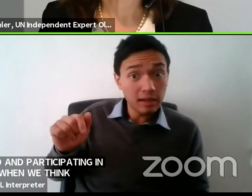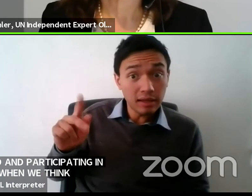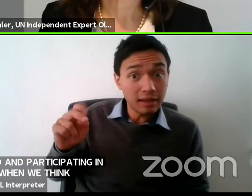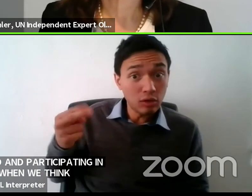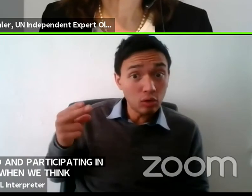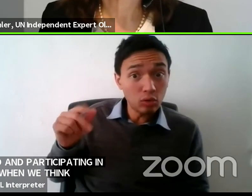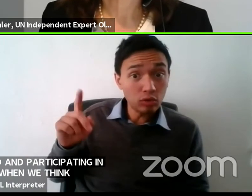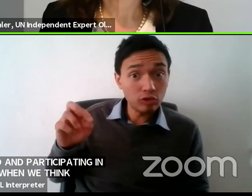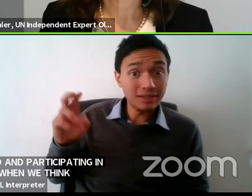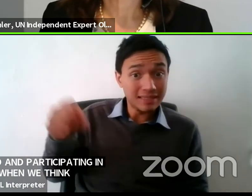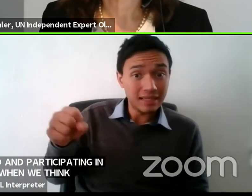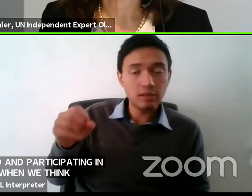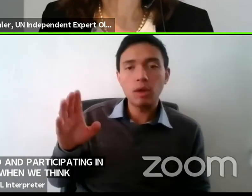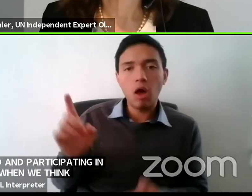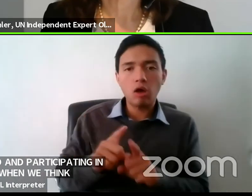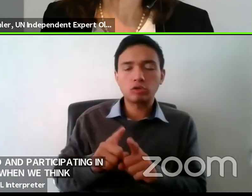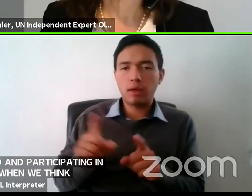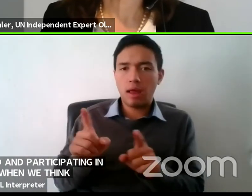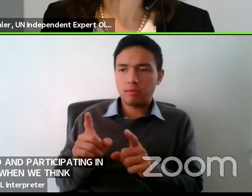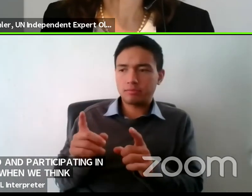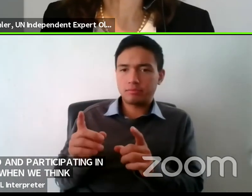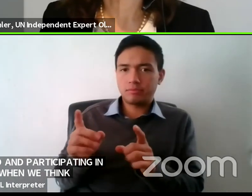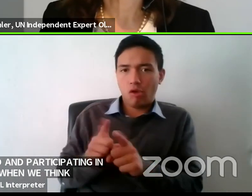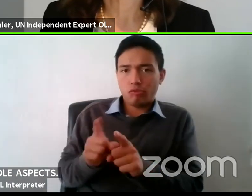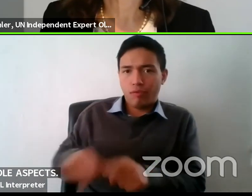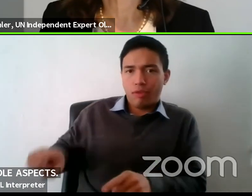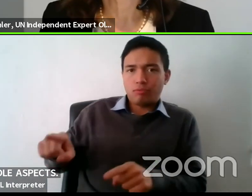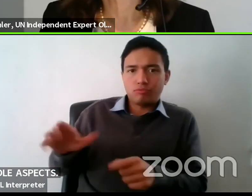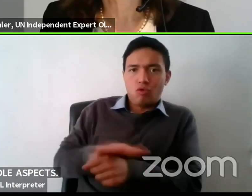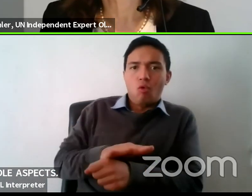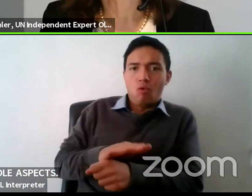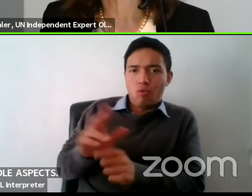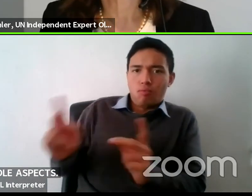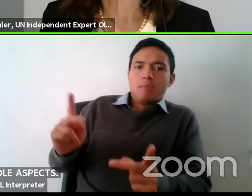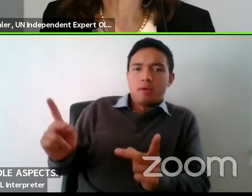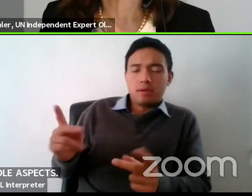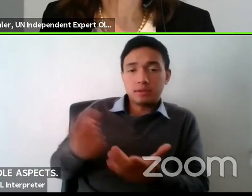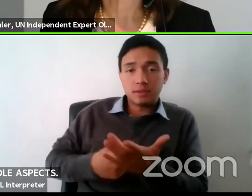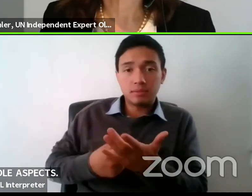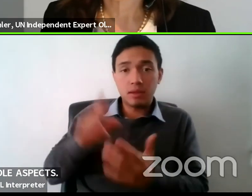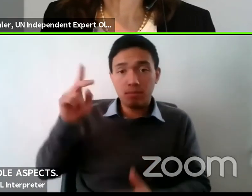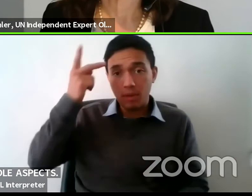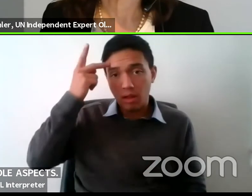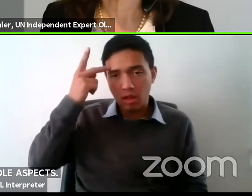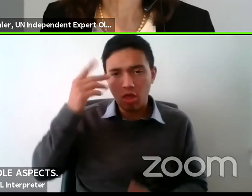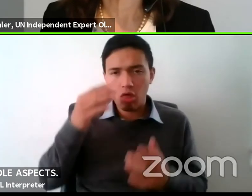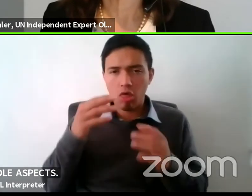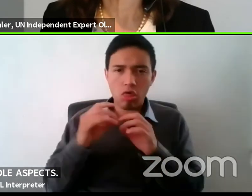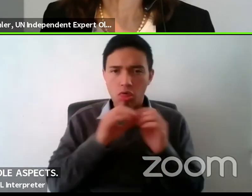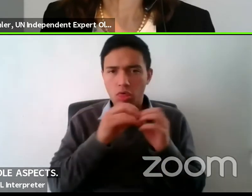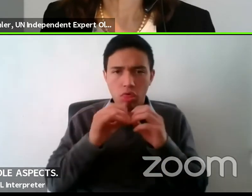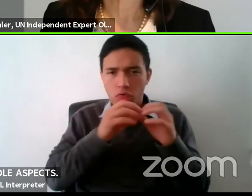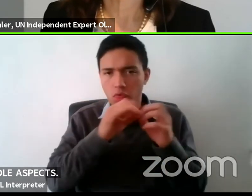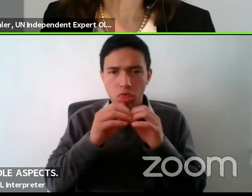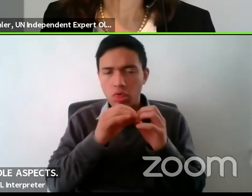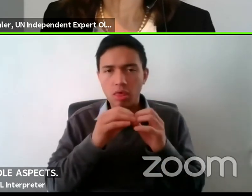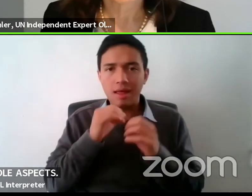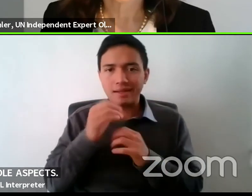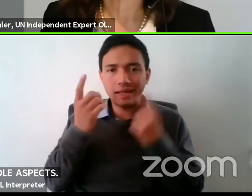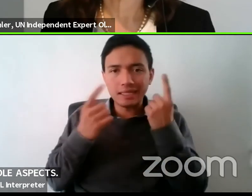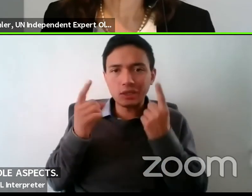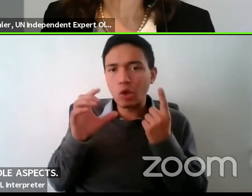whole aspects. There might be some issues where the politicians or the UN are not thinking about older persons,